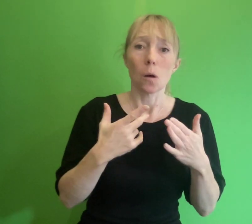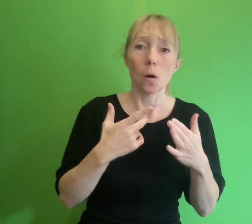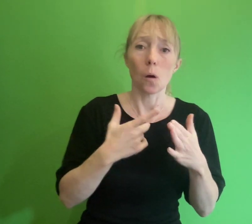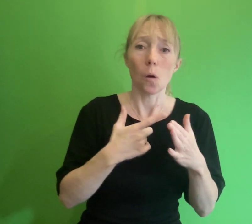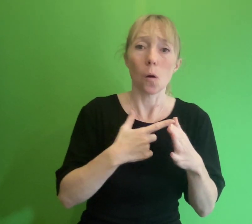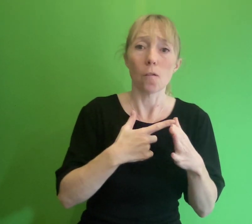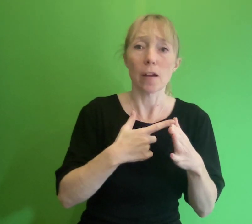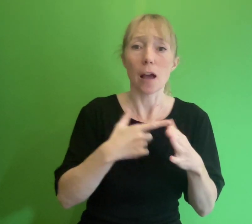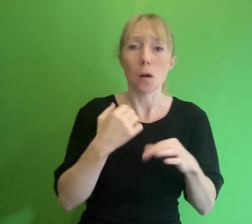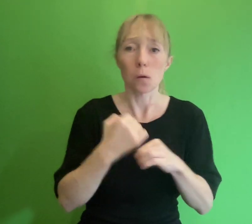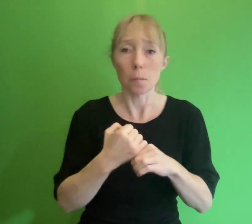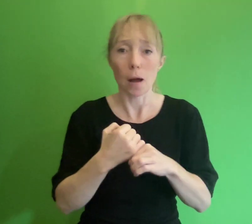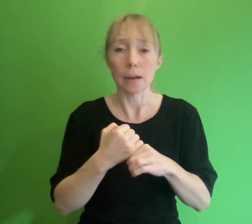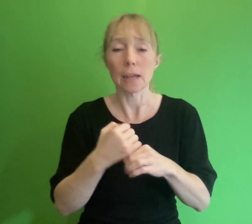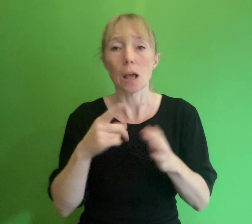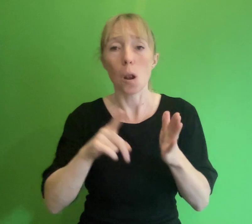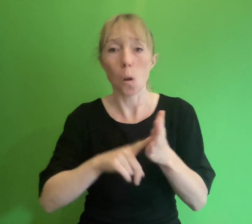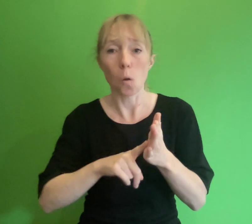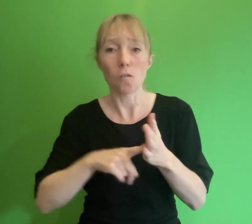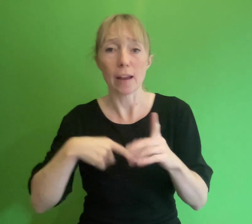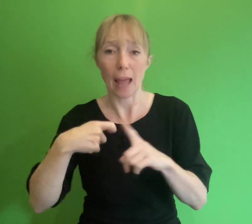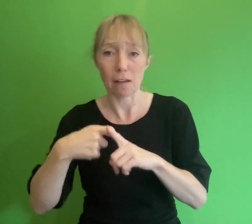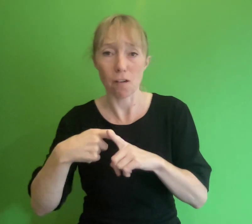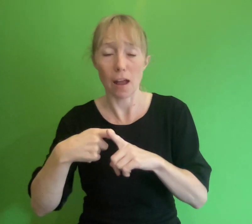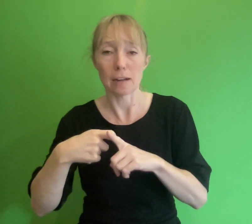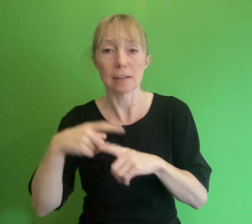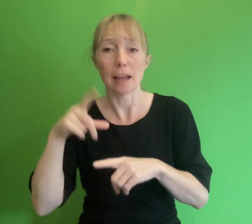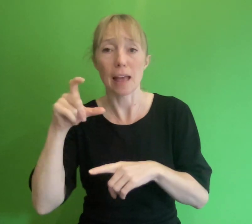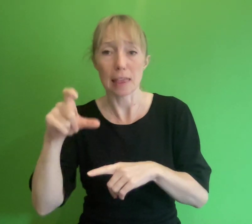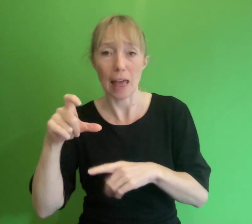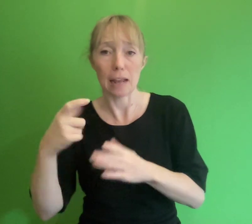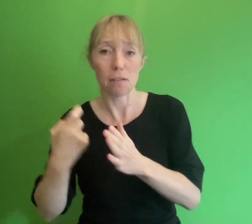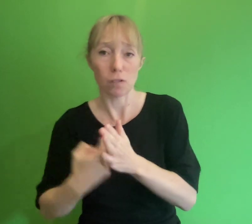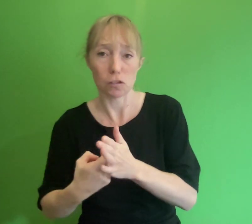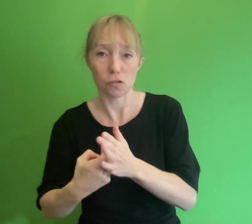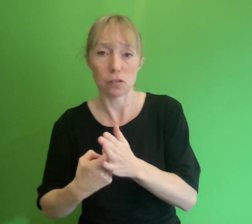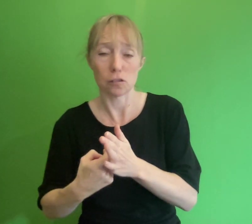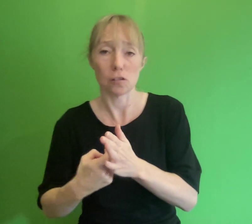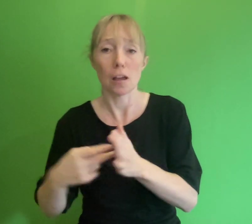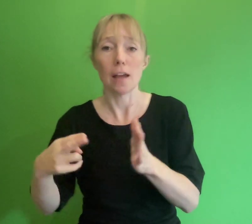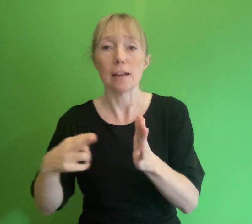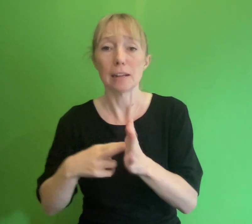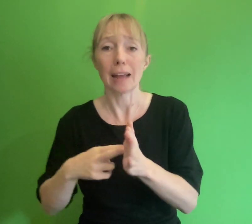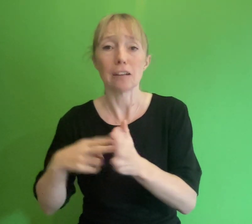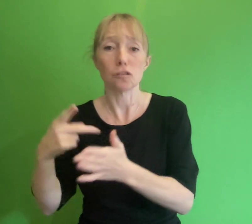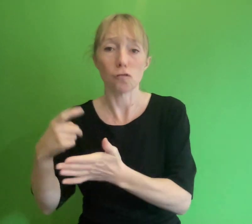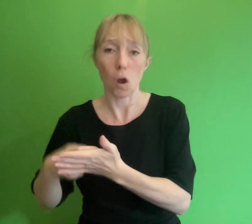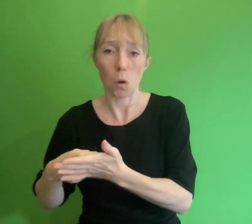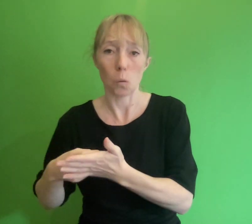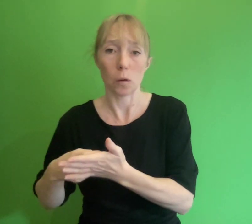Laura Kenwright, Caitlin Richards, and Natasha Rowe.